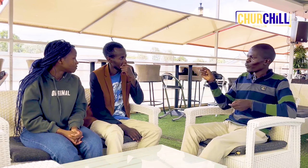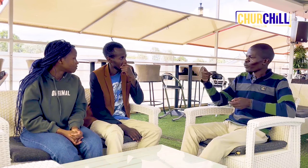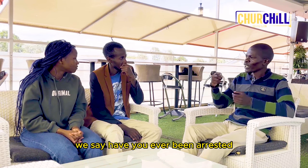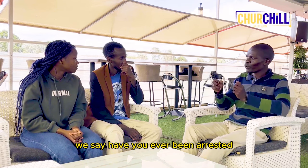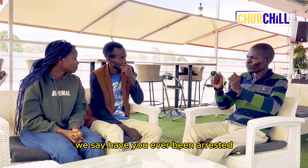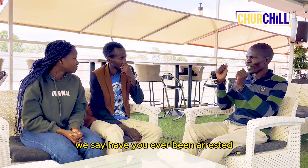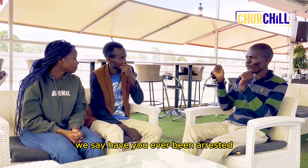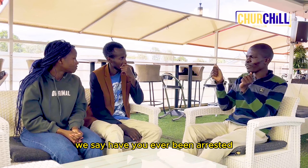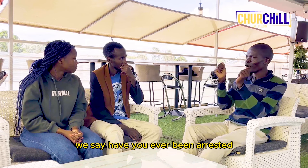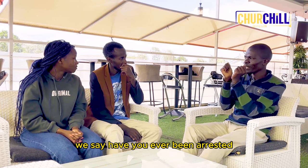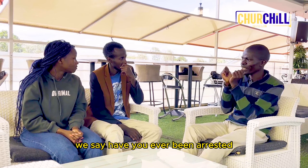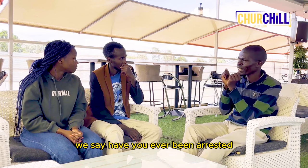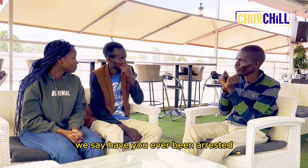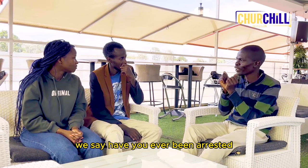we say, have you ever been arrested?